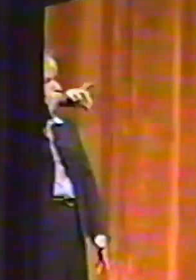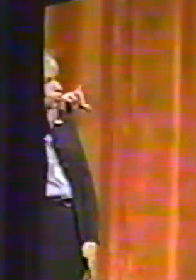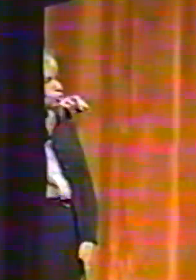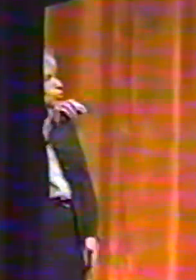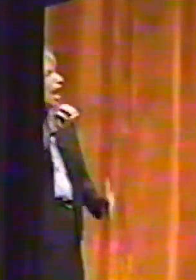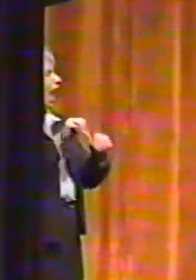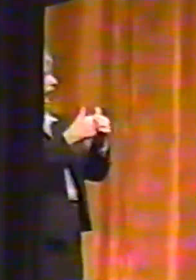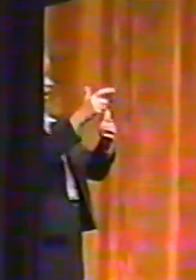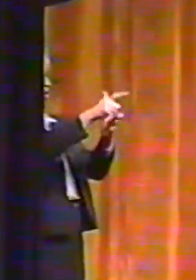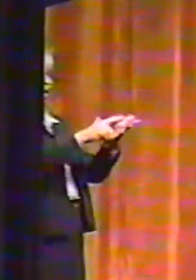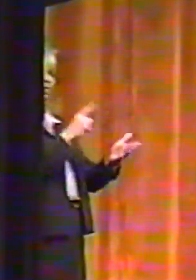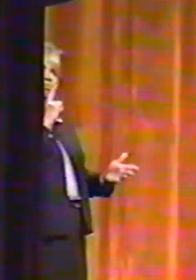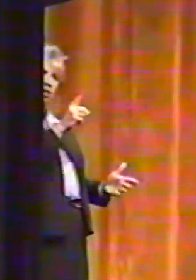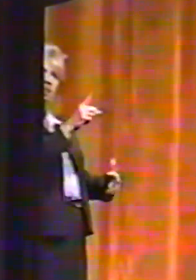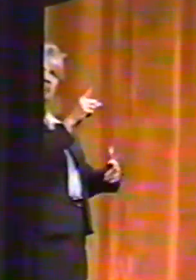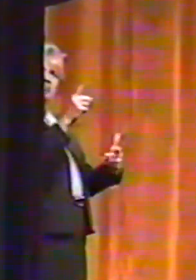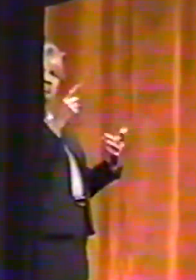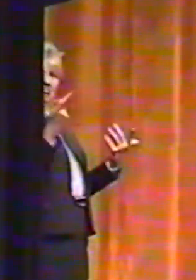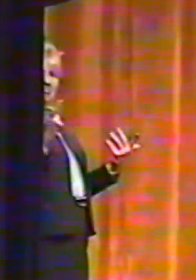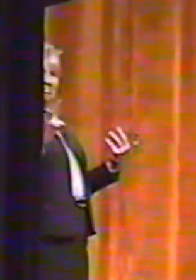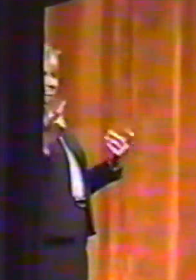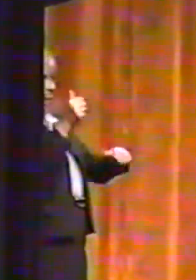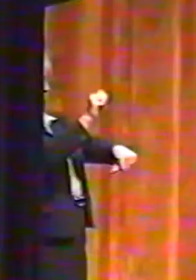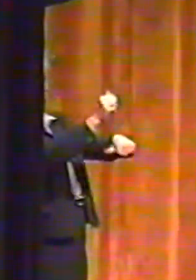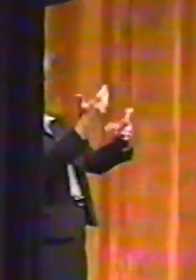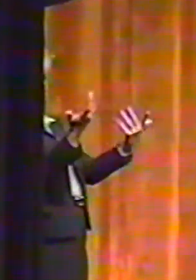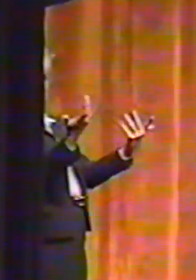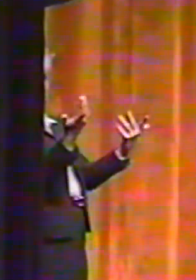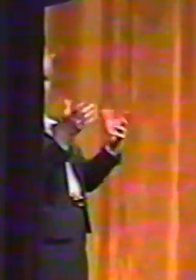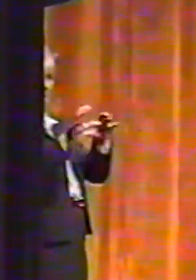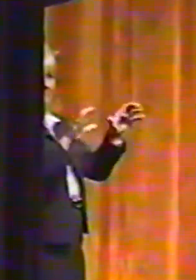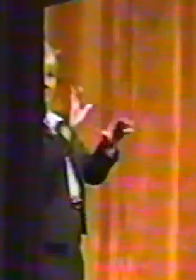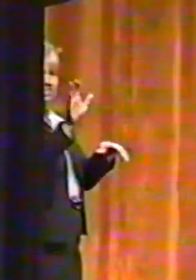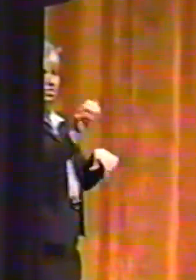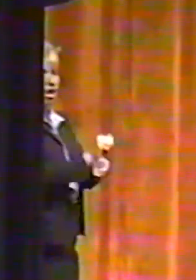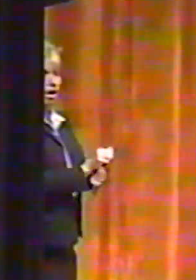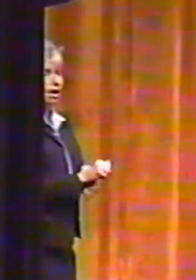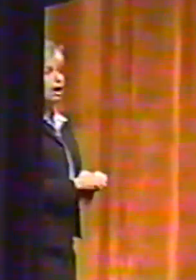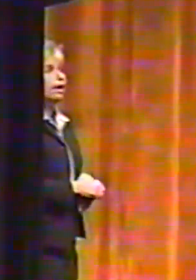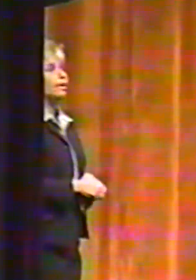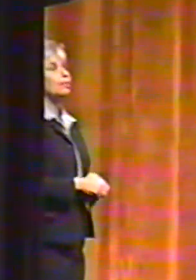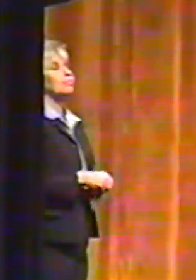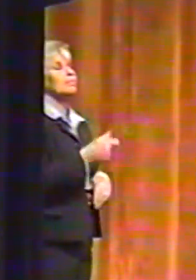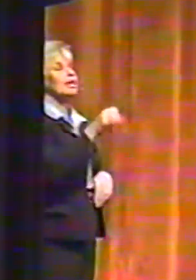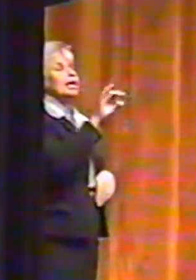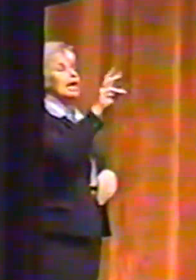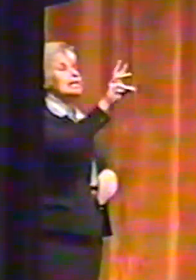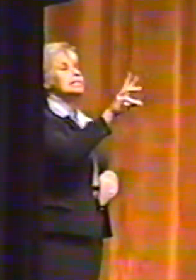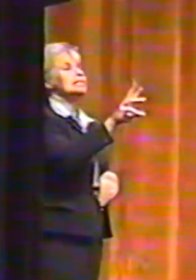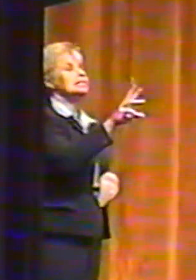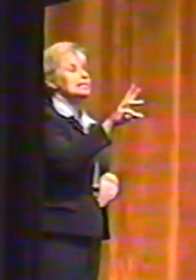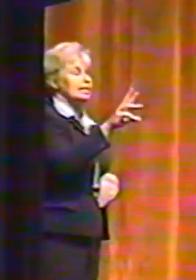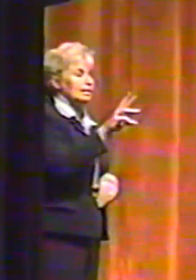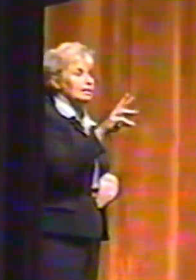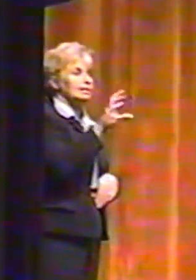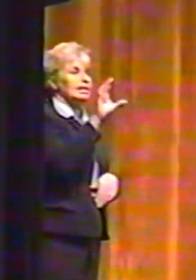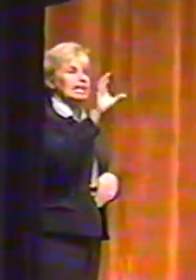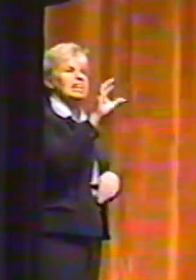works. In 1996, Congress passed and President Clinton signed two immigration, quote-unquote, reform